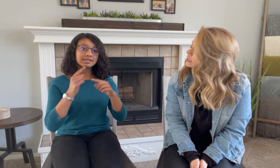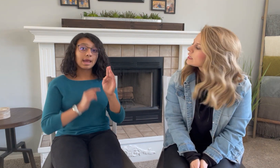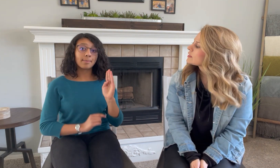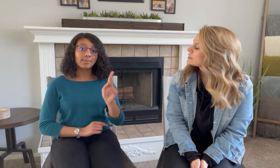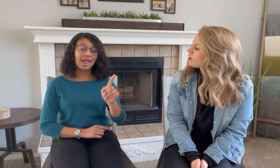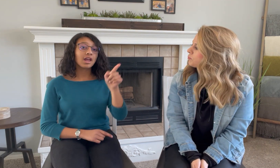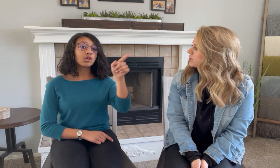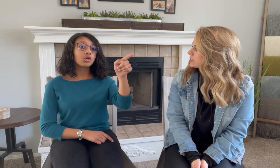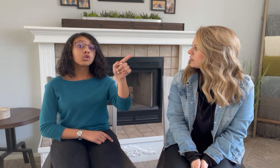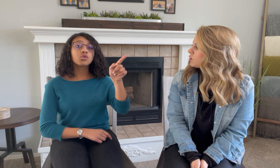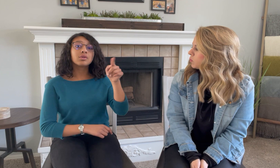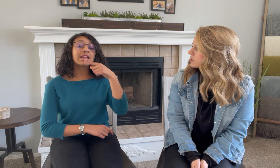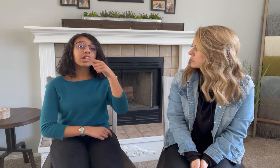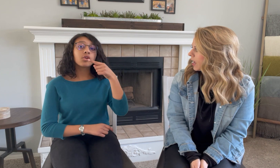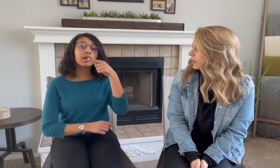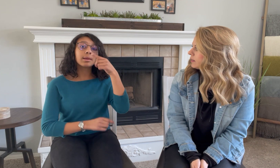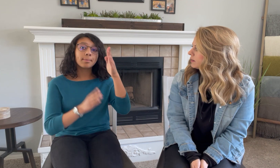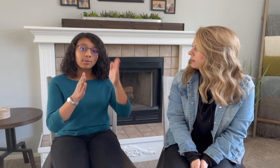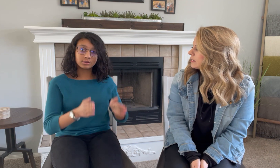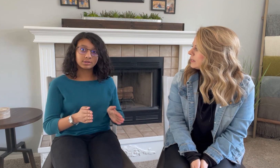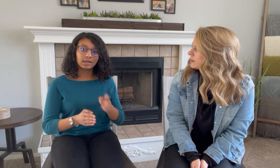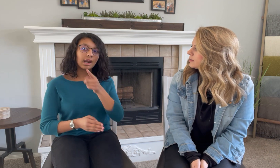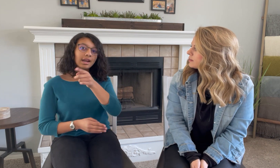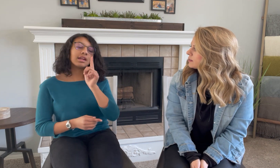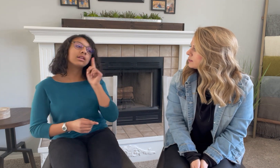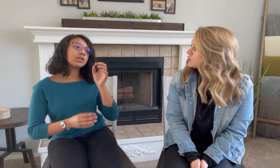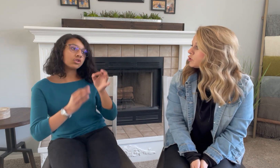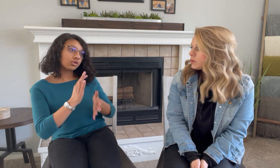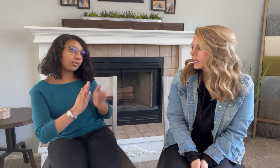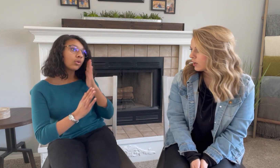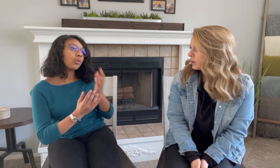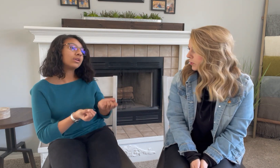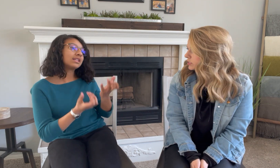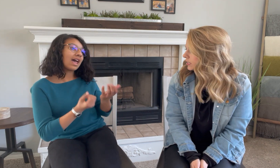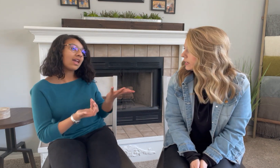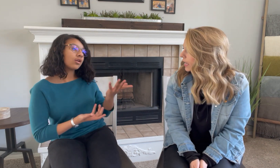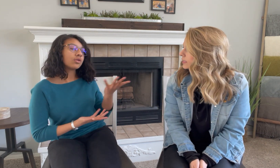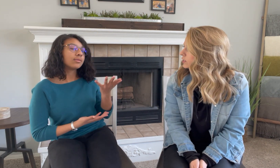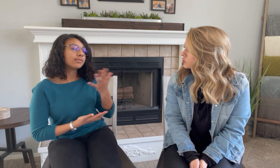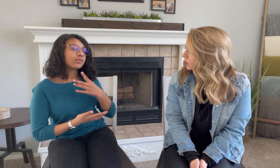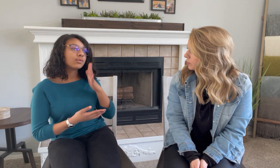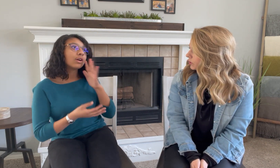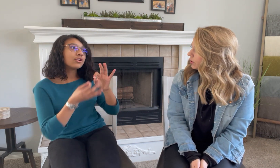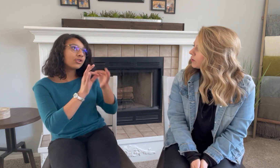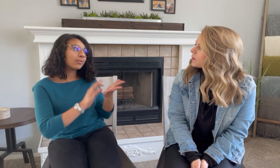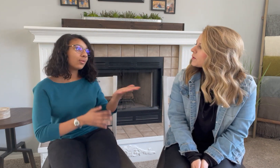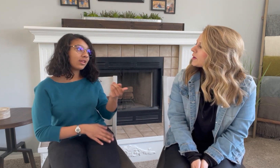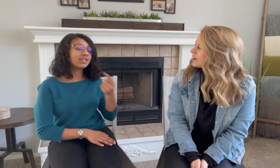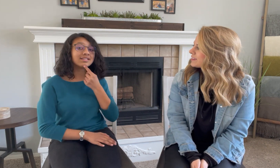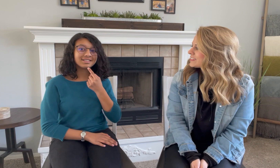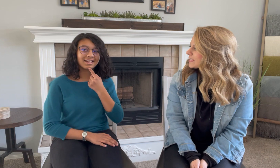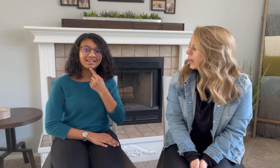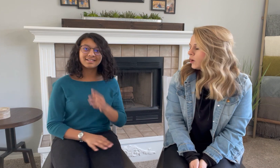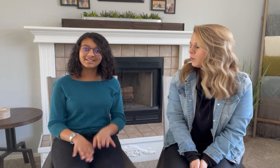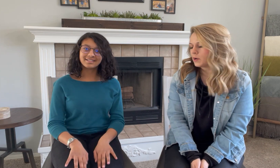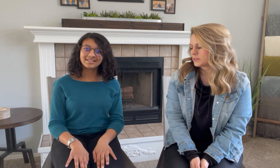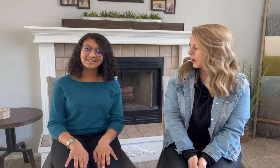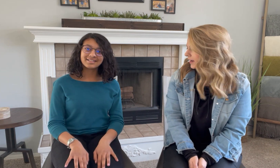Then the deaf person will sign to the hearing person, and the interpreter will sign,